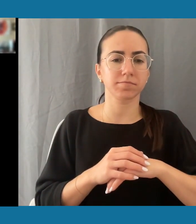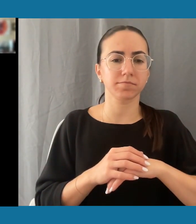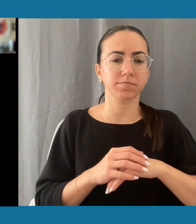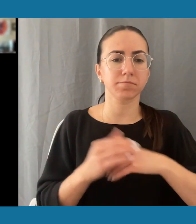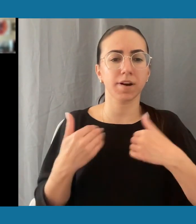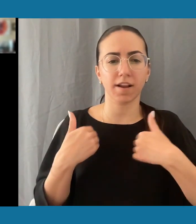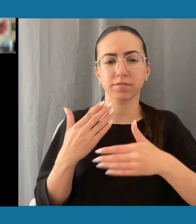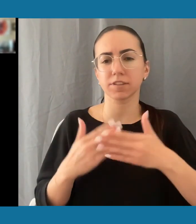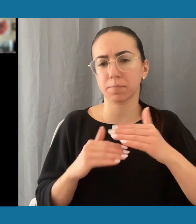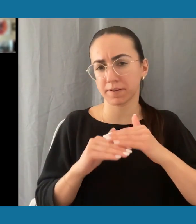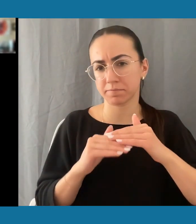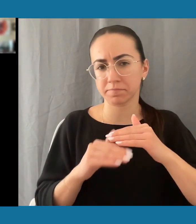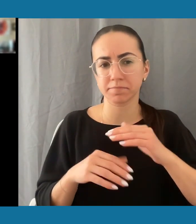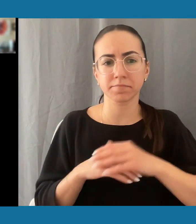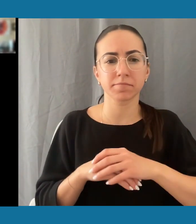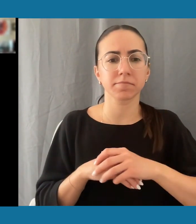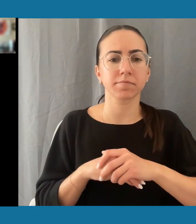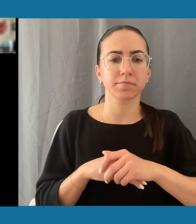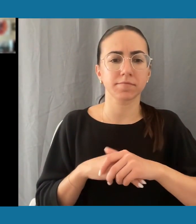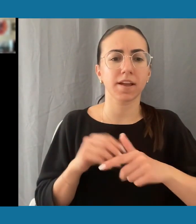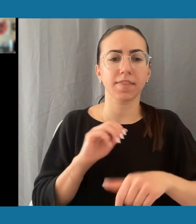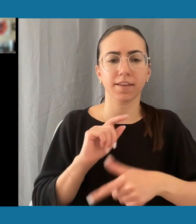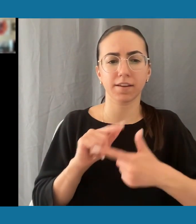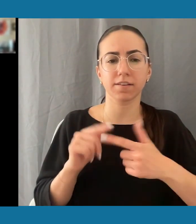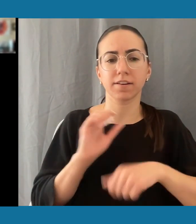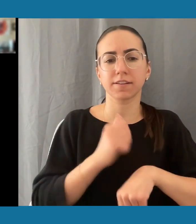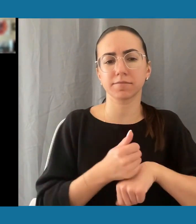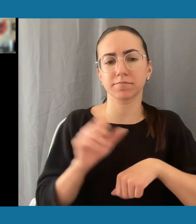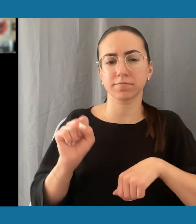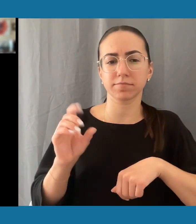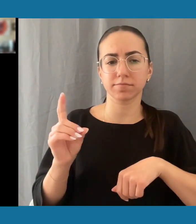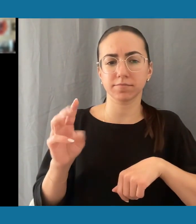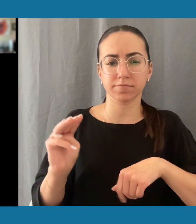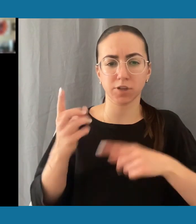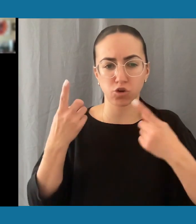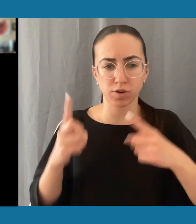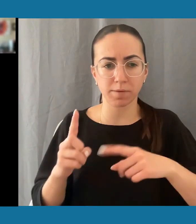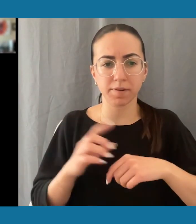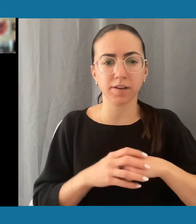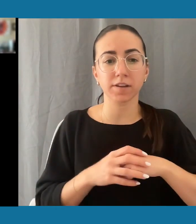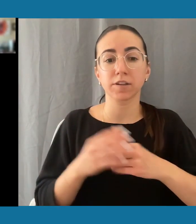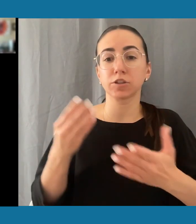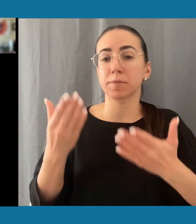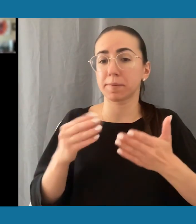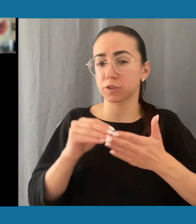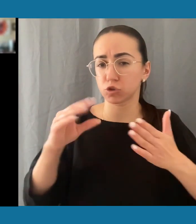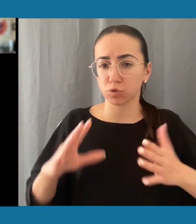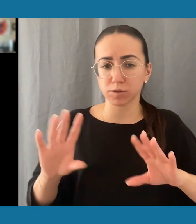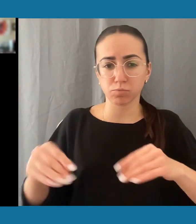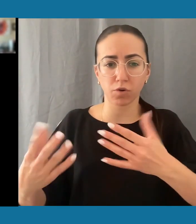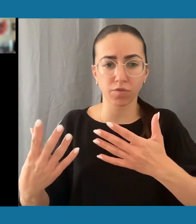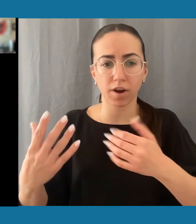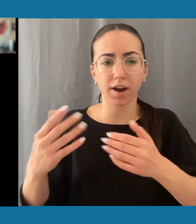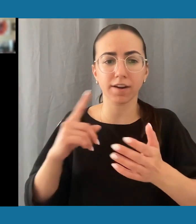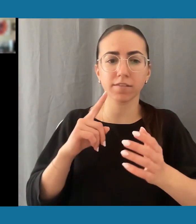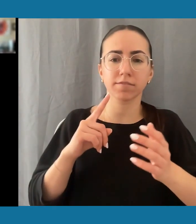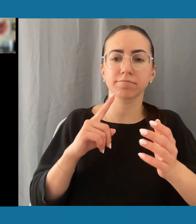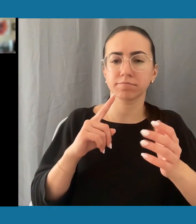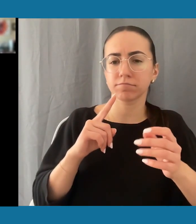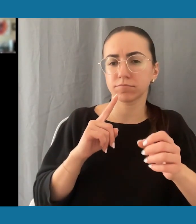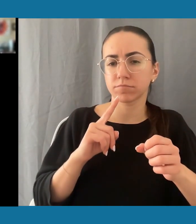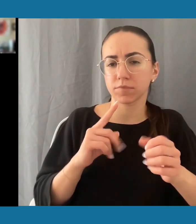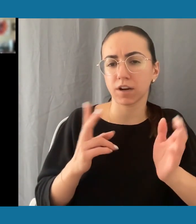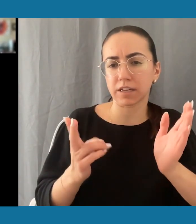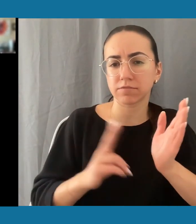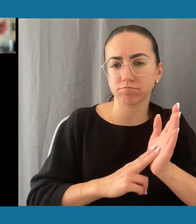as a method by which students may provide informed consent to allow parents to access confidential